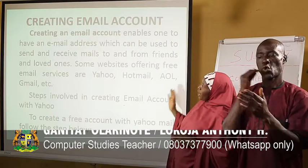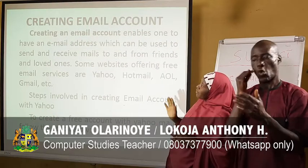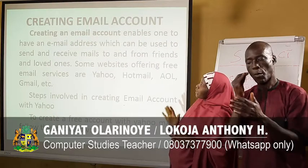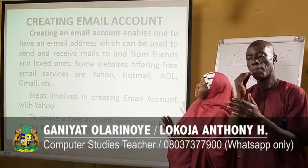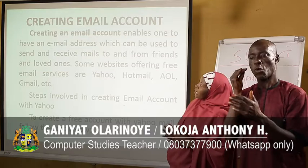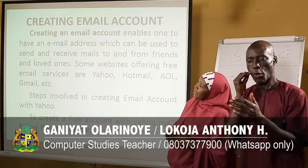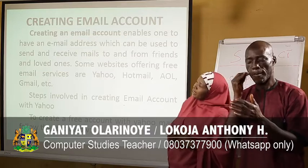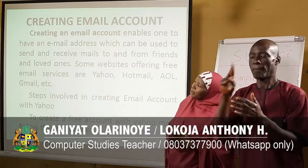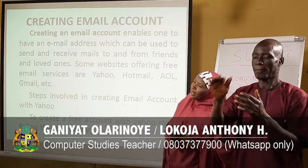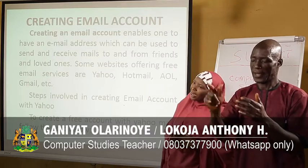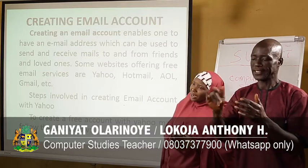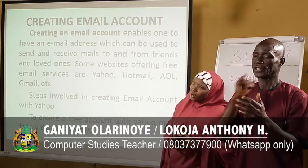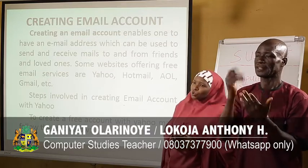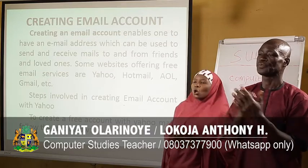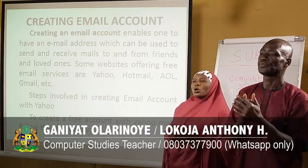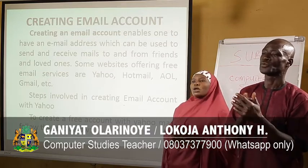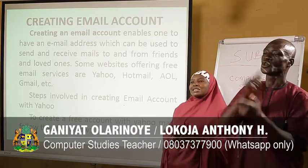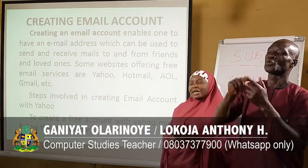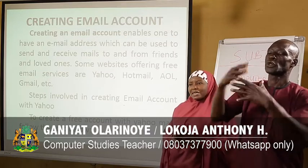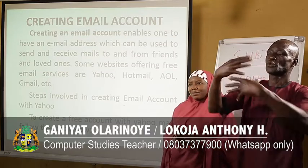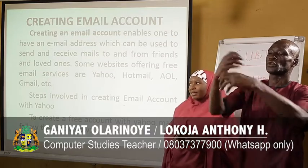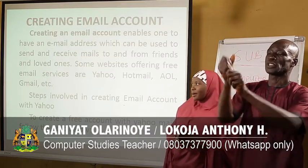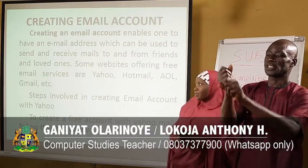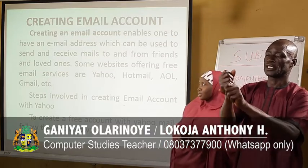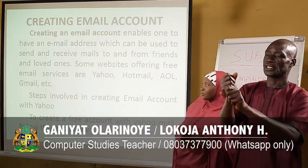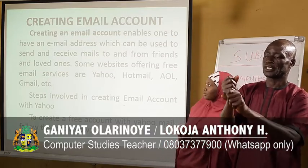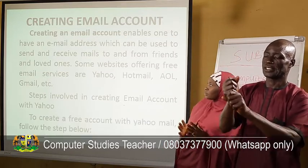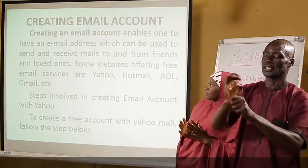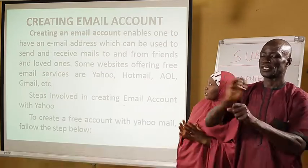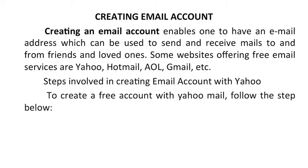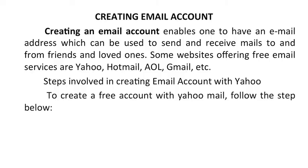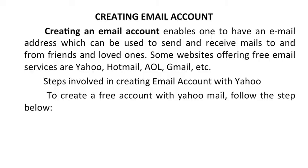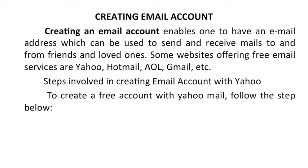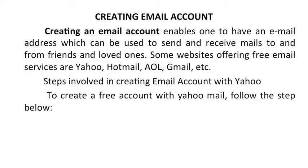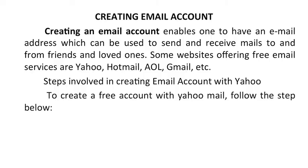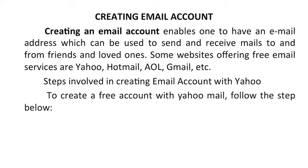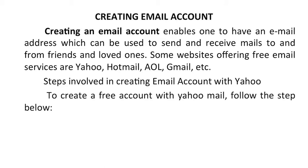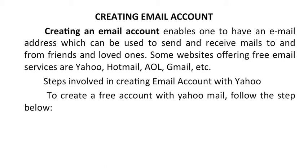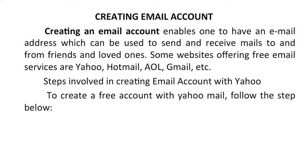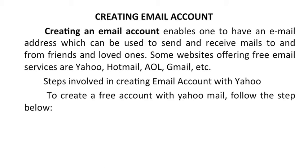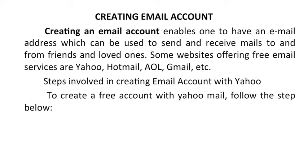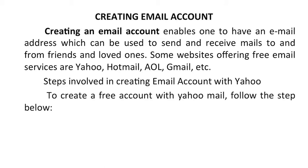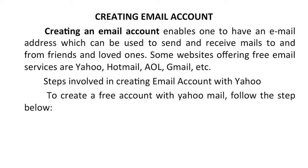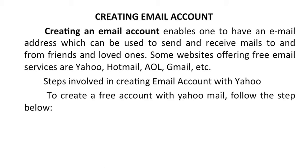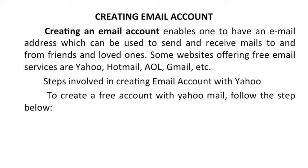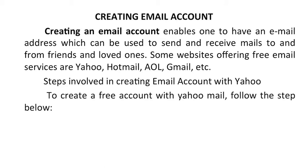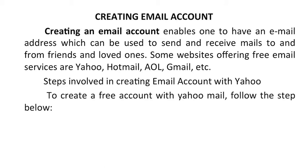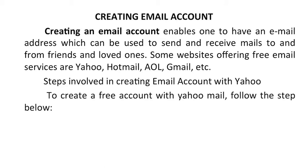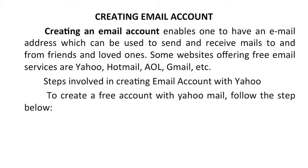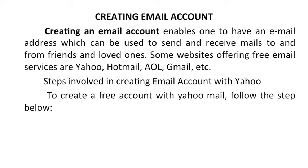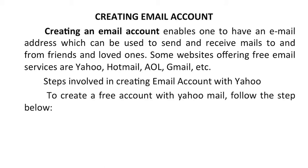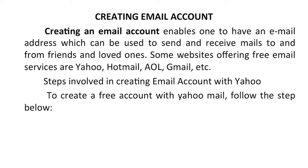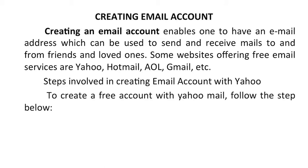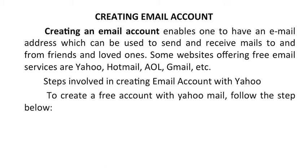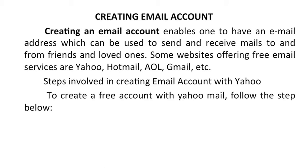So when we are creating an email account, or we call it an email address, creating an email account enables one